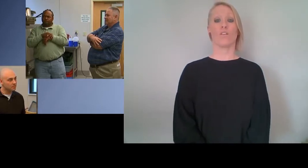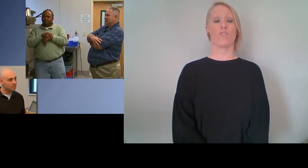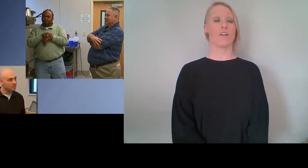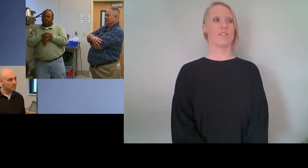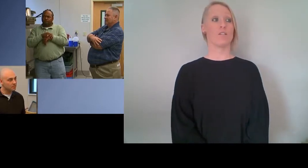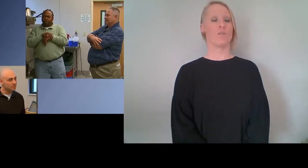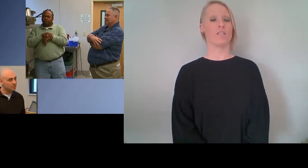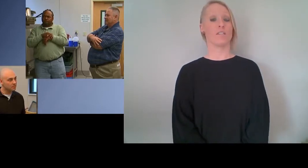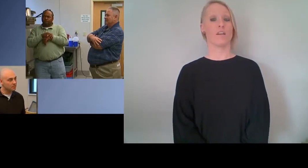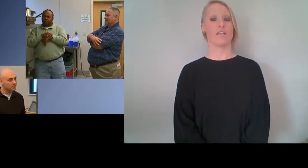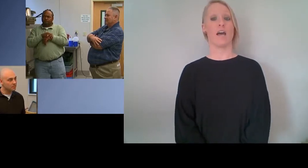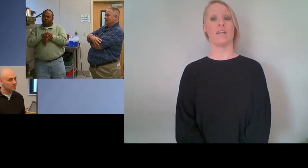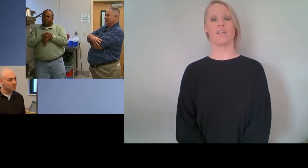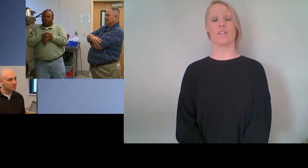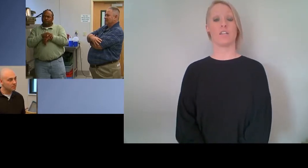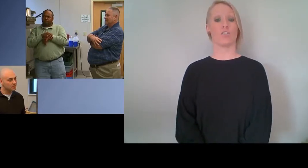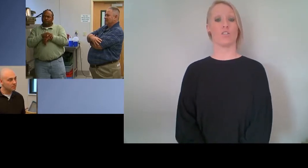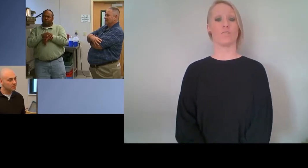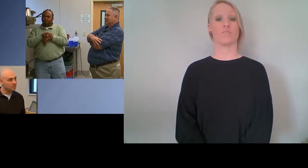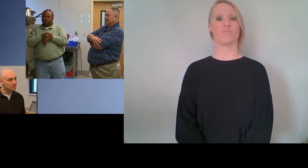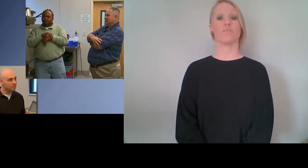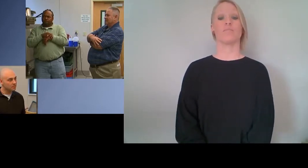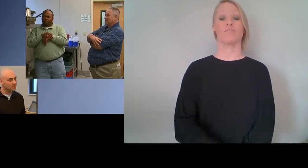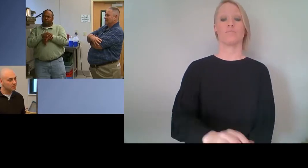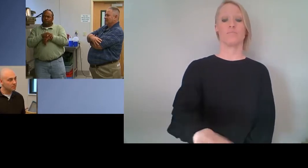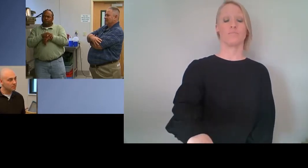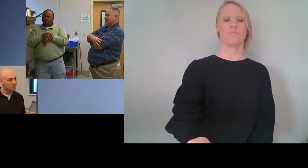So what other things did we discuss adding to the kitchen?